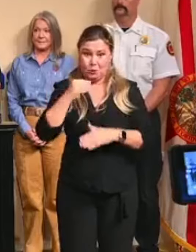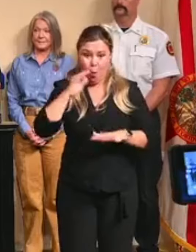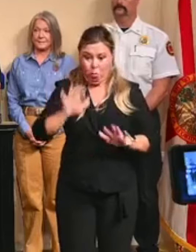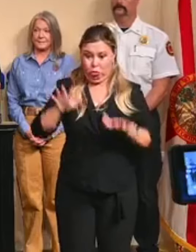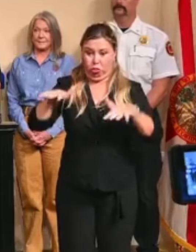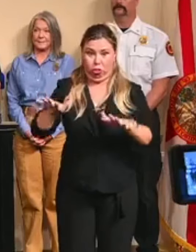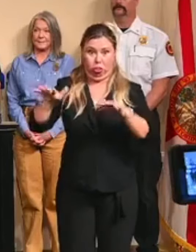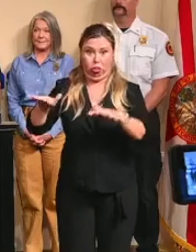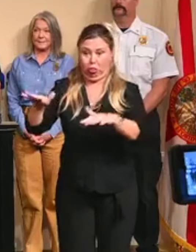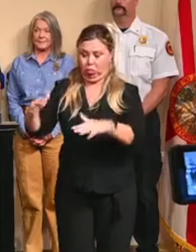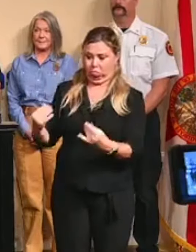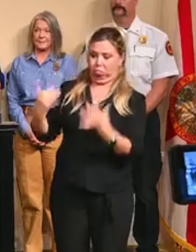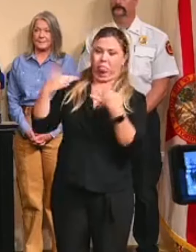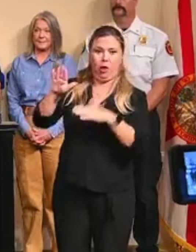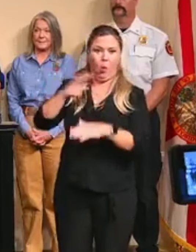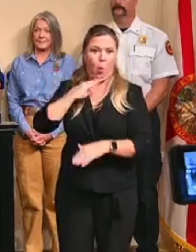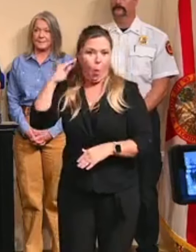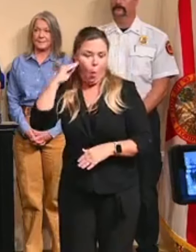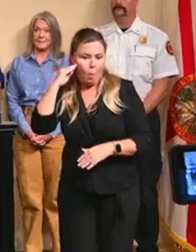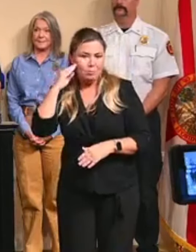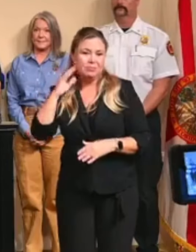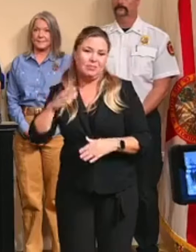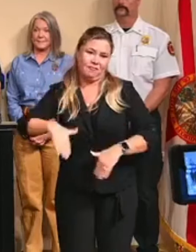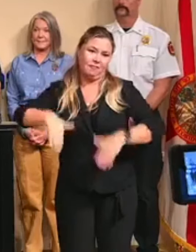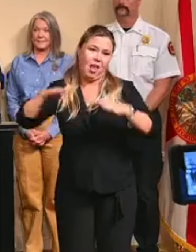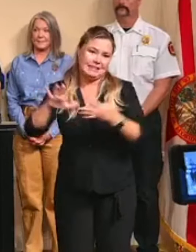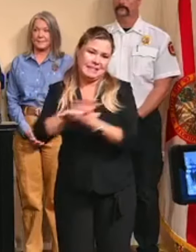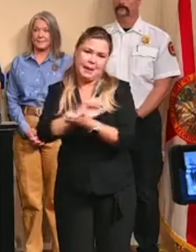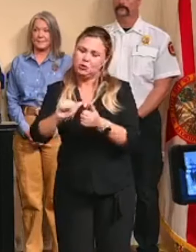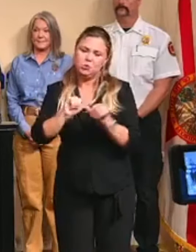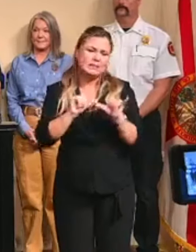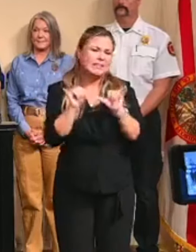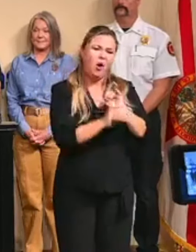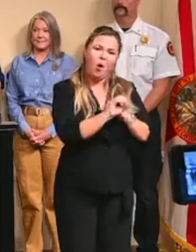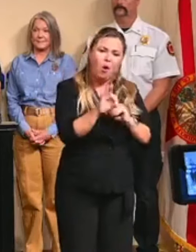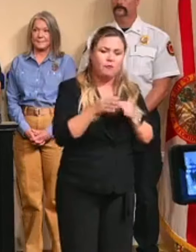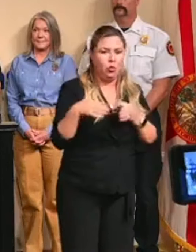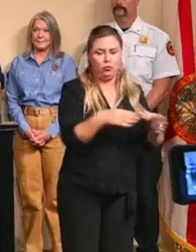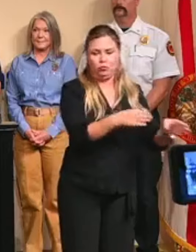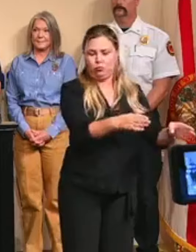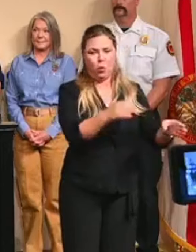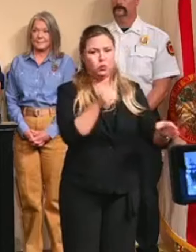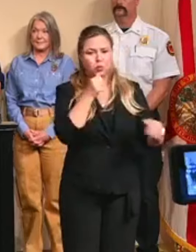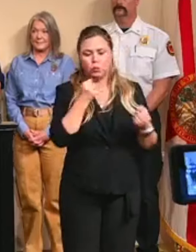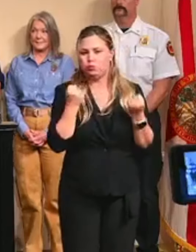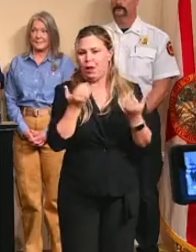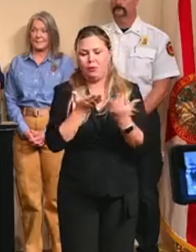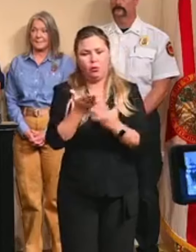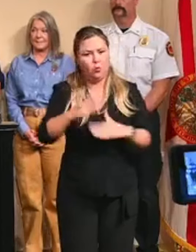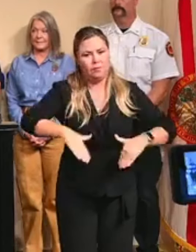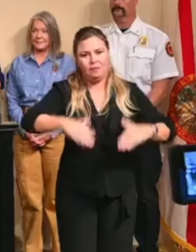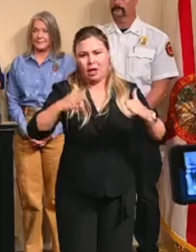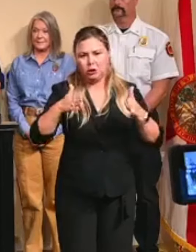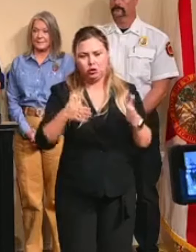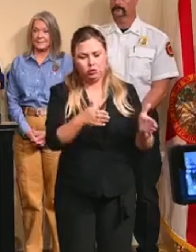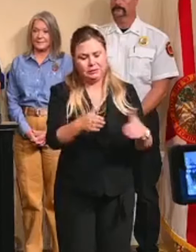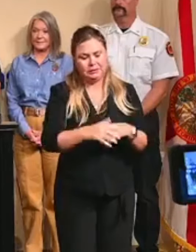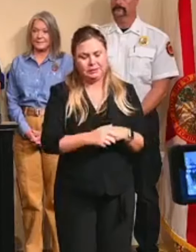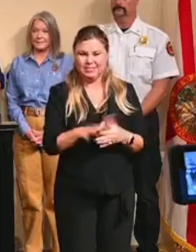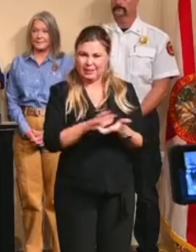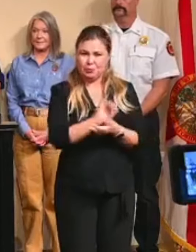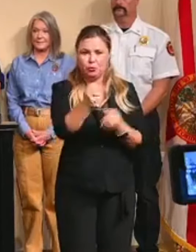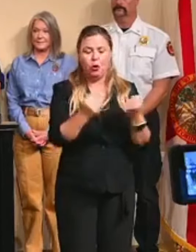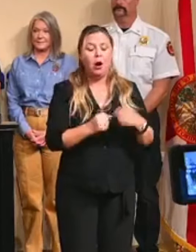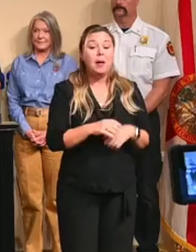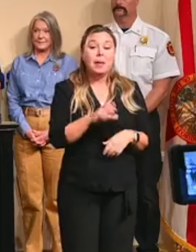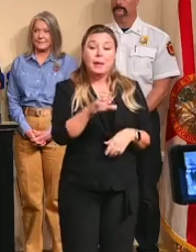home and them receiving flood damage or not. So stay off the roads and do not drive through flooded streets. Once again, take advantage of